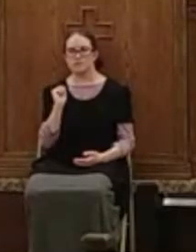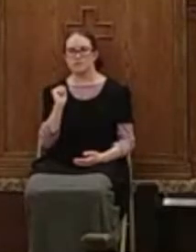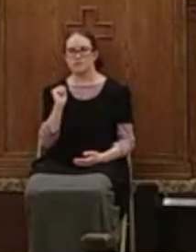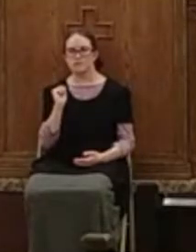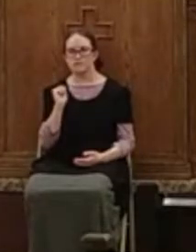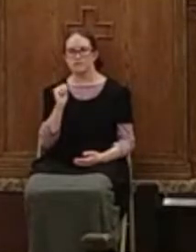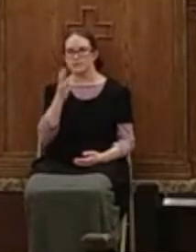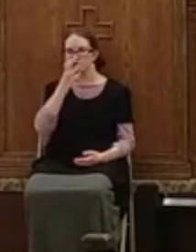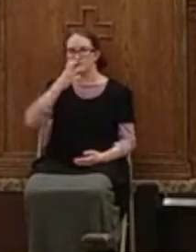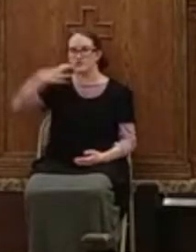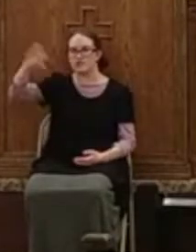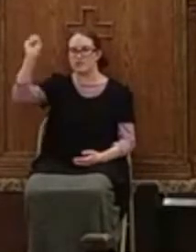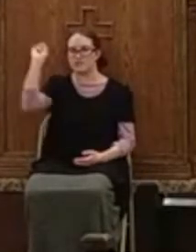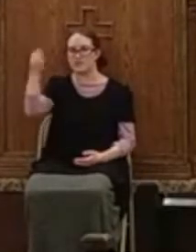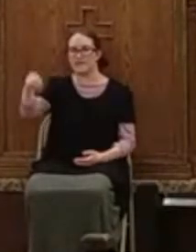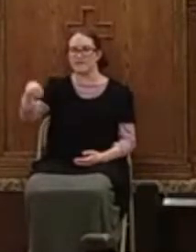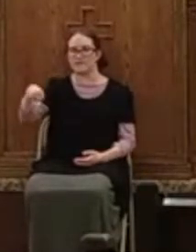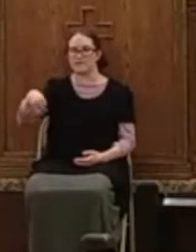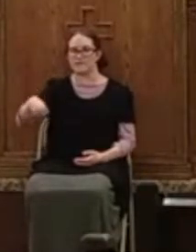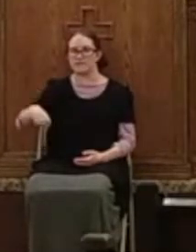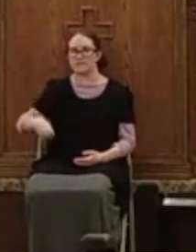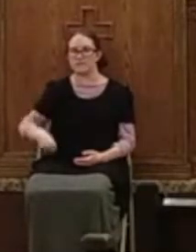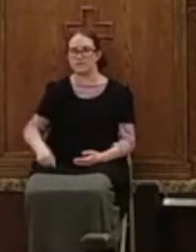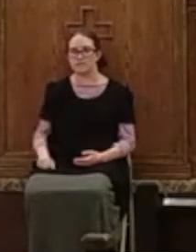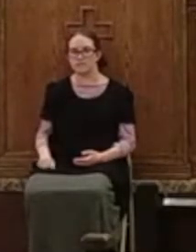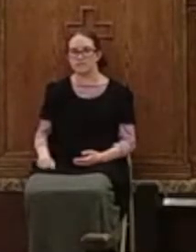that shouts yes. Yes,